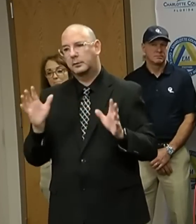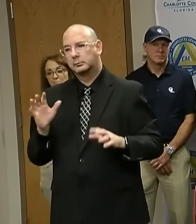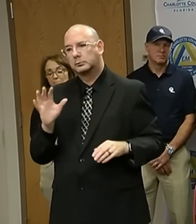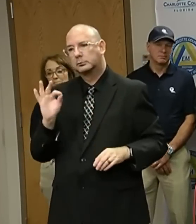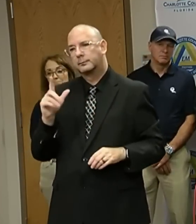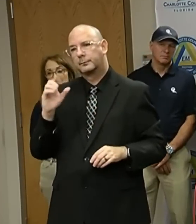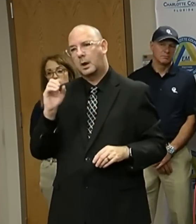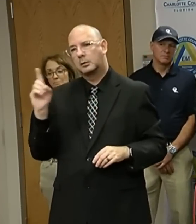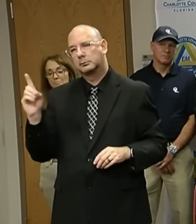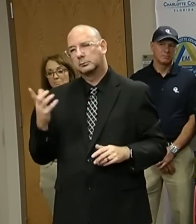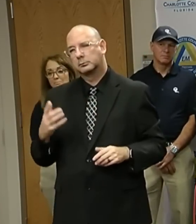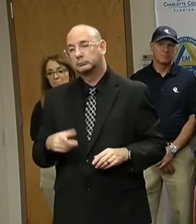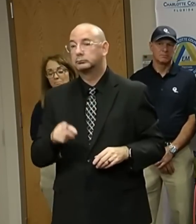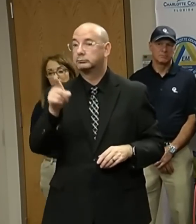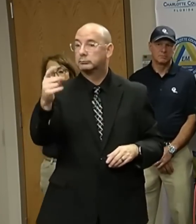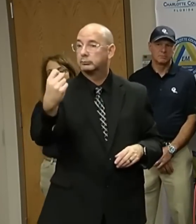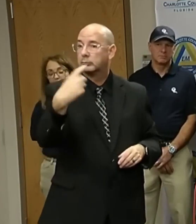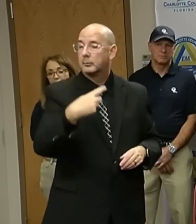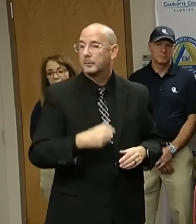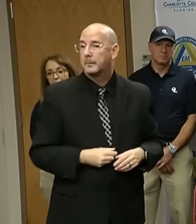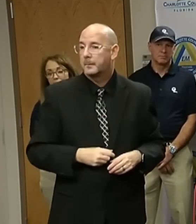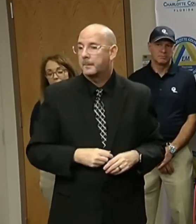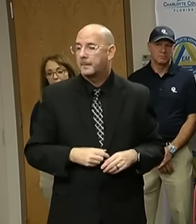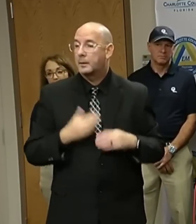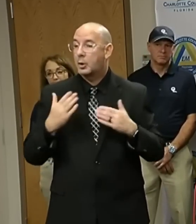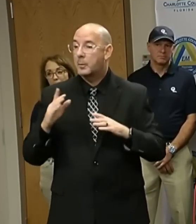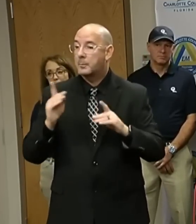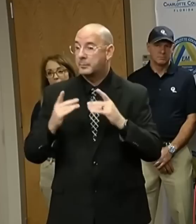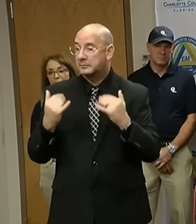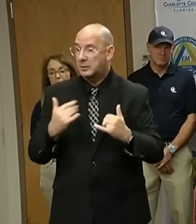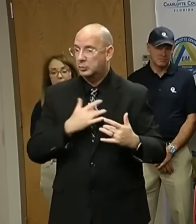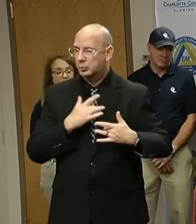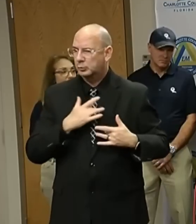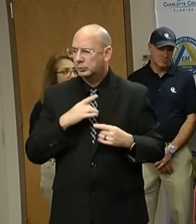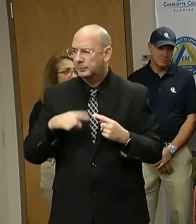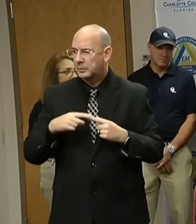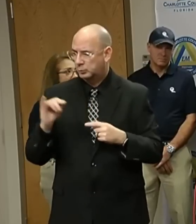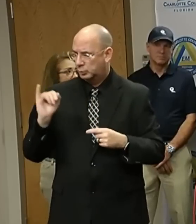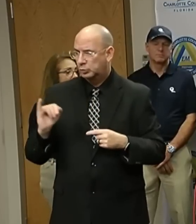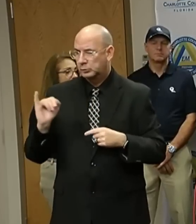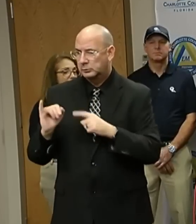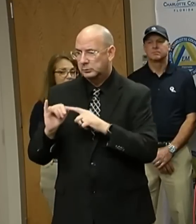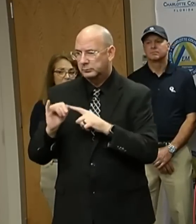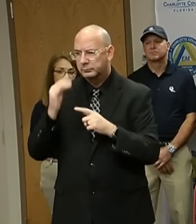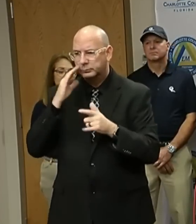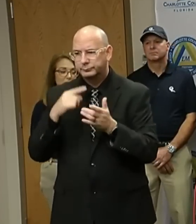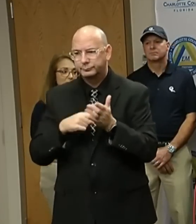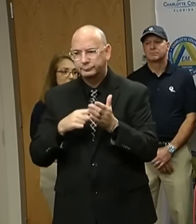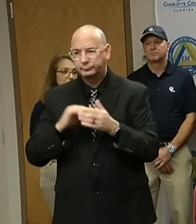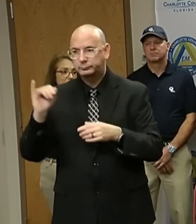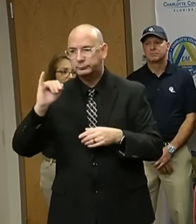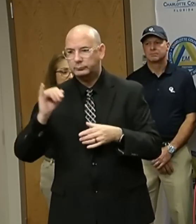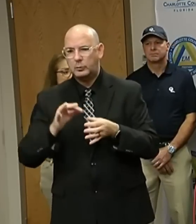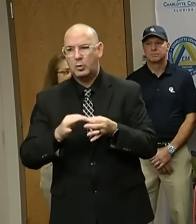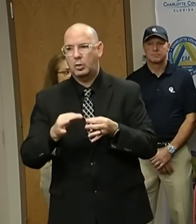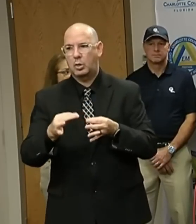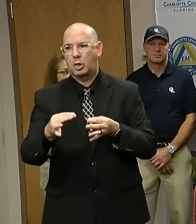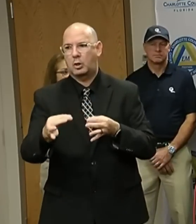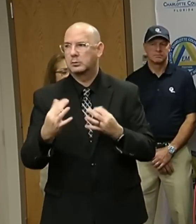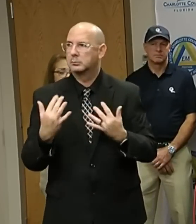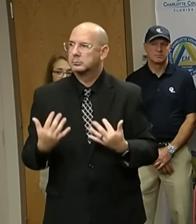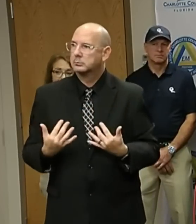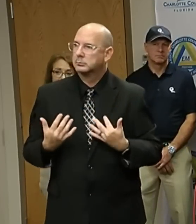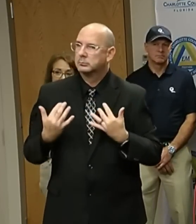people today about the insurance, they worry, sometimes, the insurance companies will shuffle their feet on a normal stance, on a